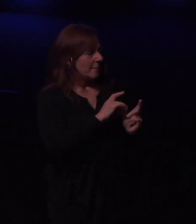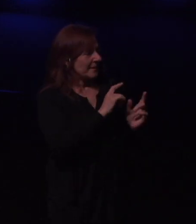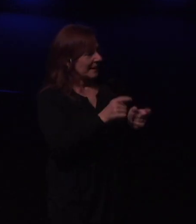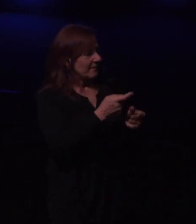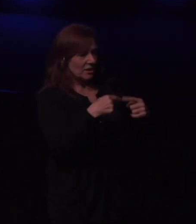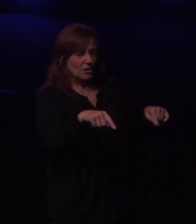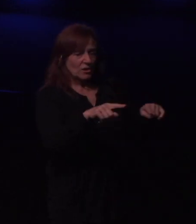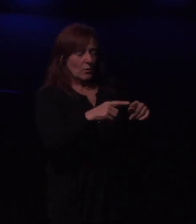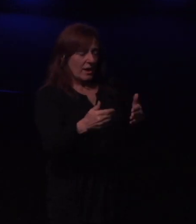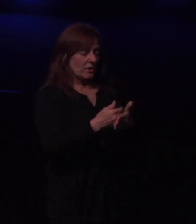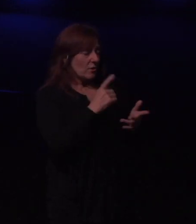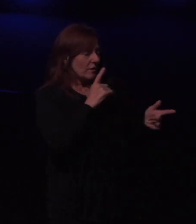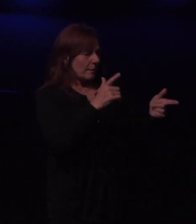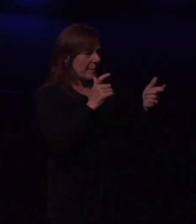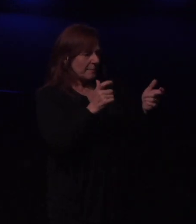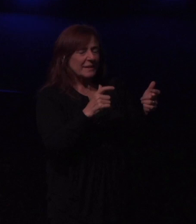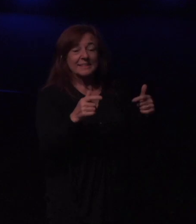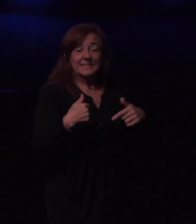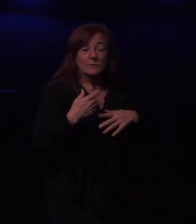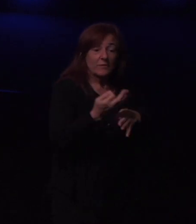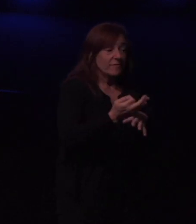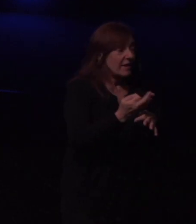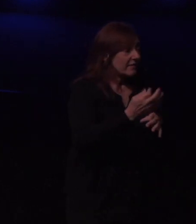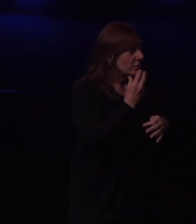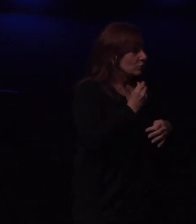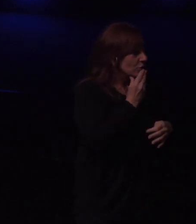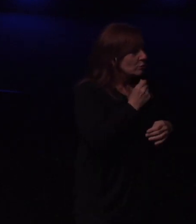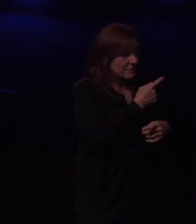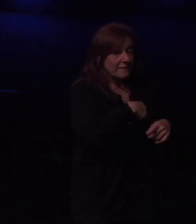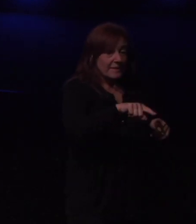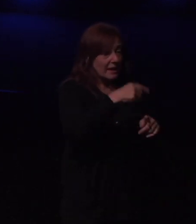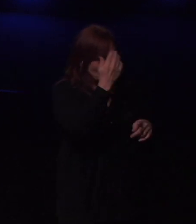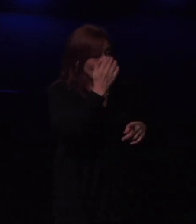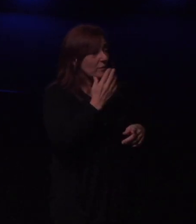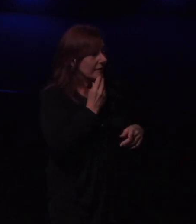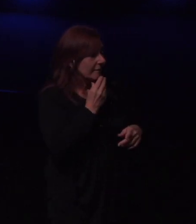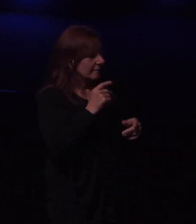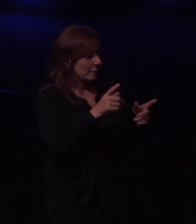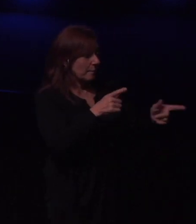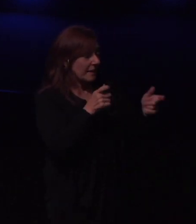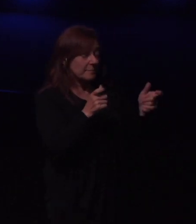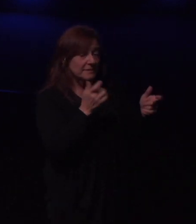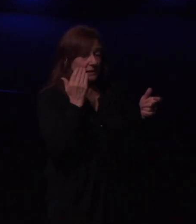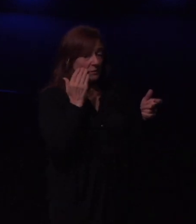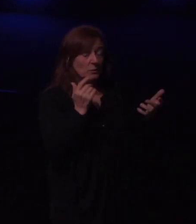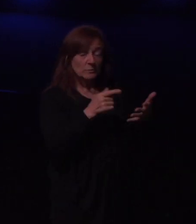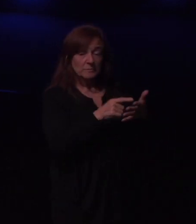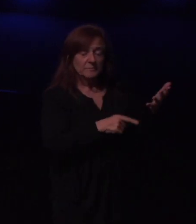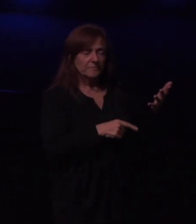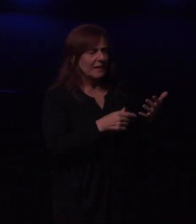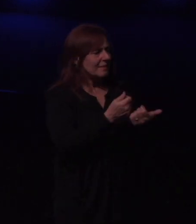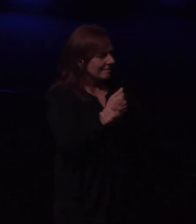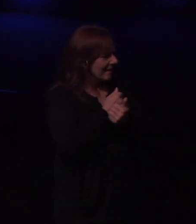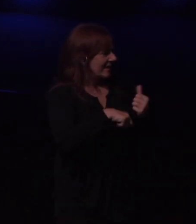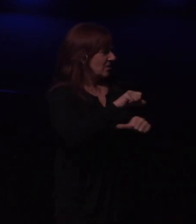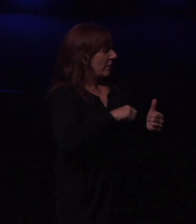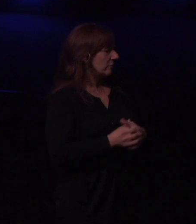you a new commandment," because these were faithful Jews. They knew the commandments. "Love each